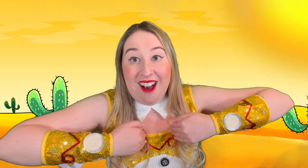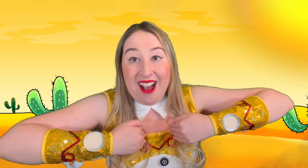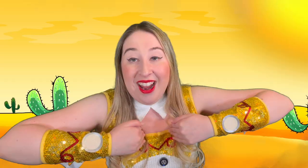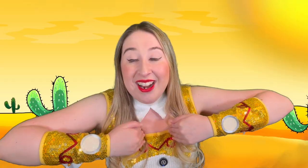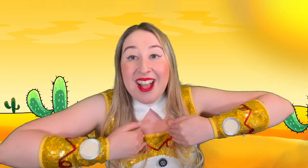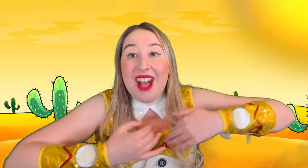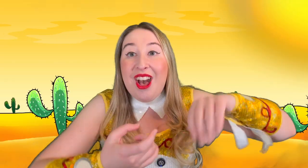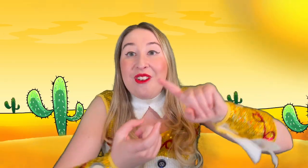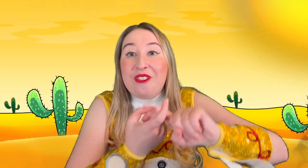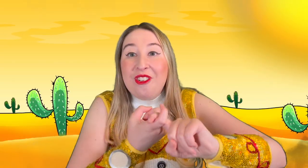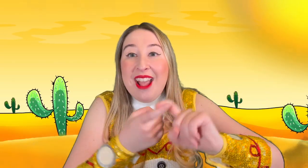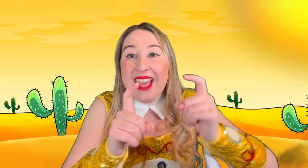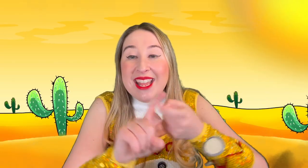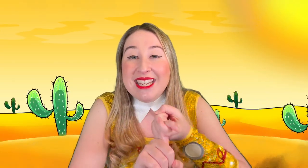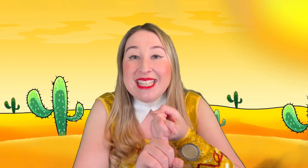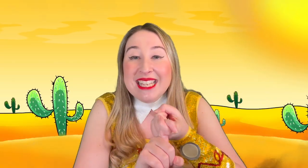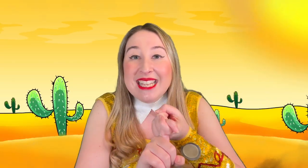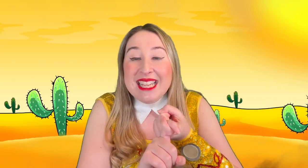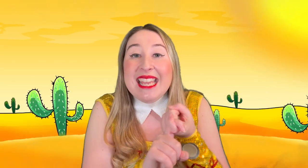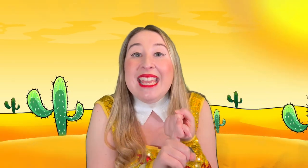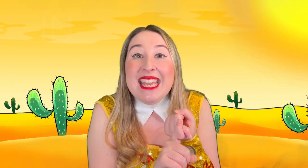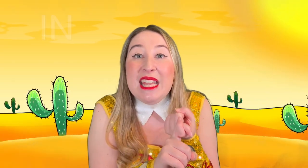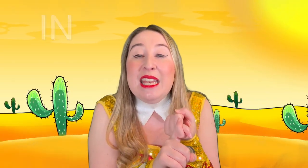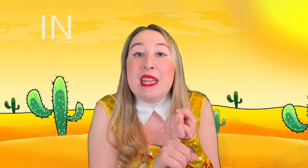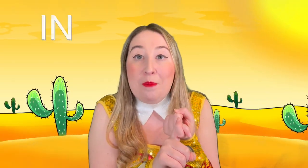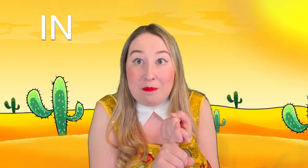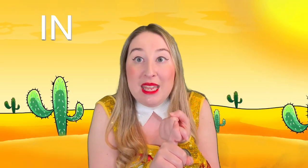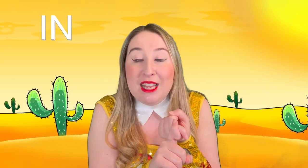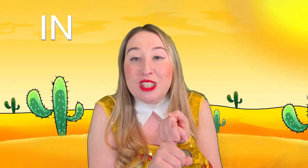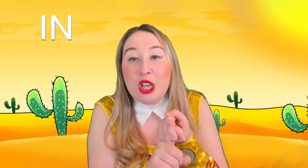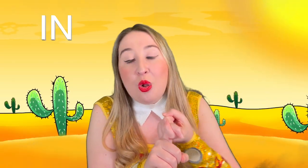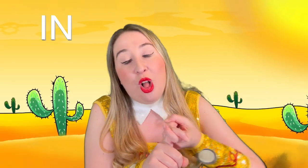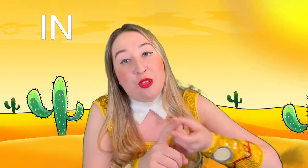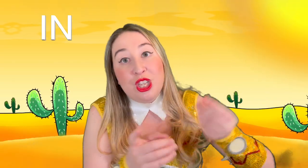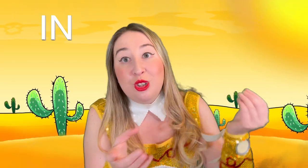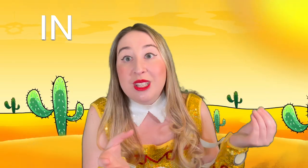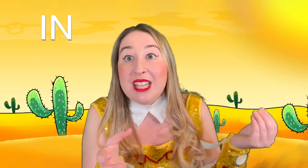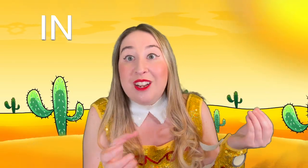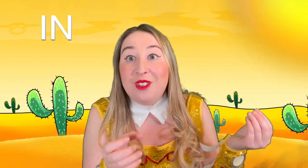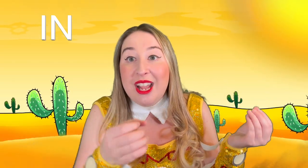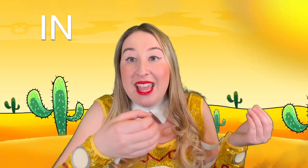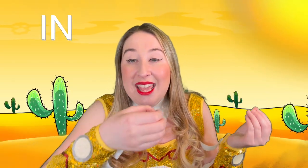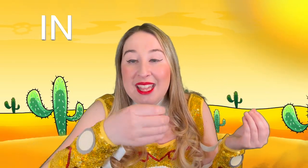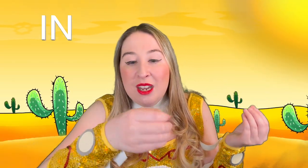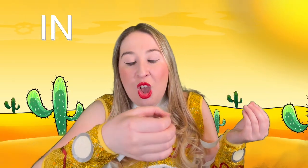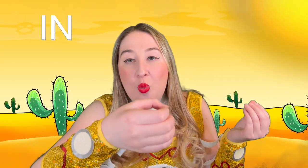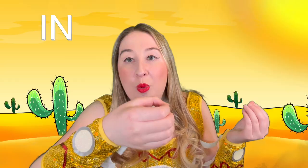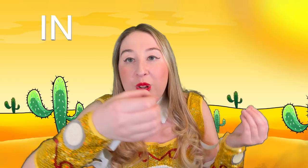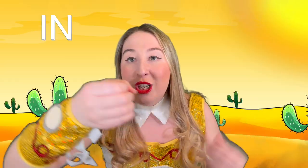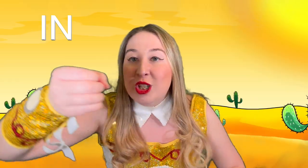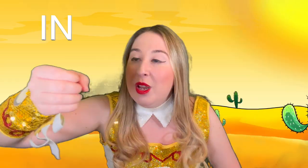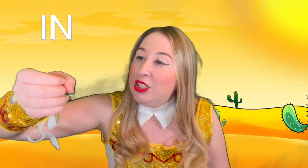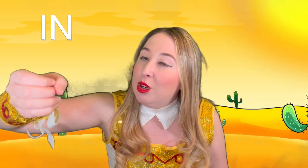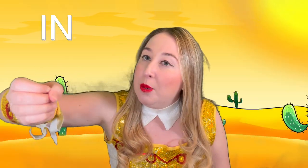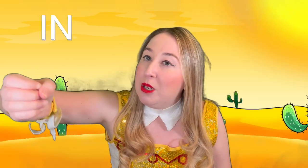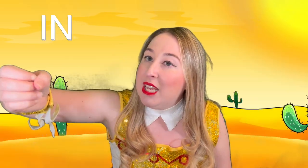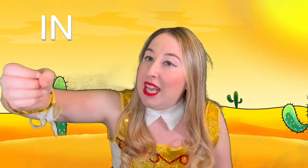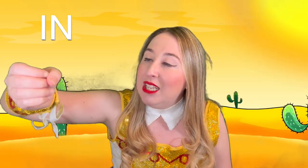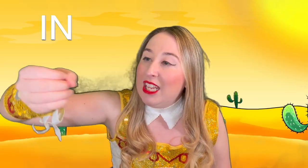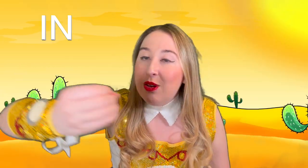got a friend in me. So to do the sign for in, what we're going to do is you're going to pretend like you have a